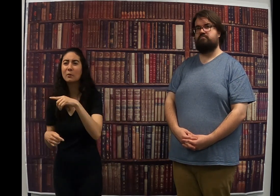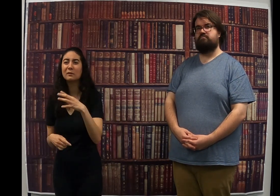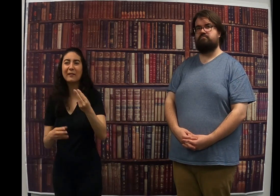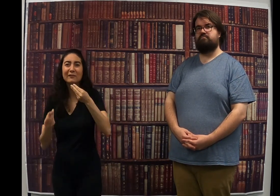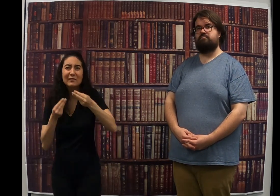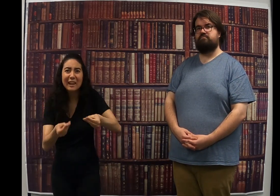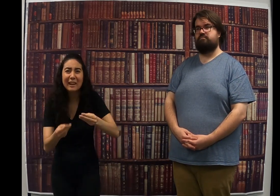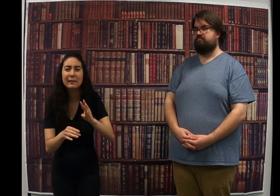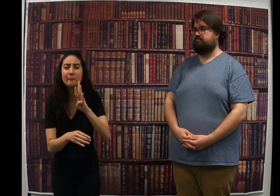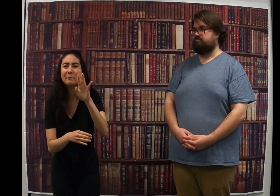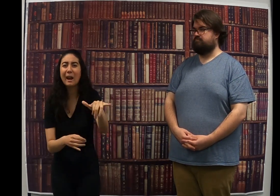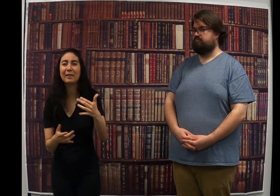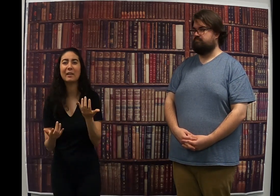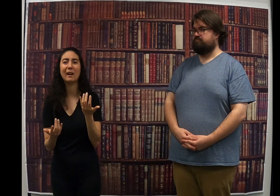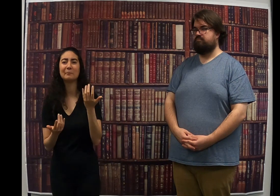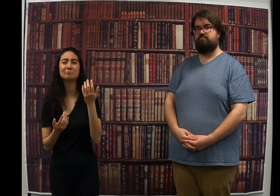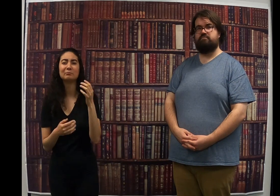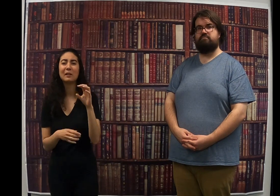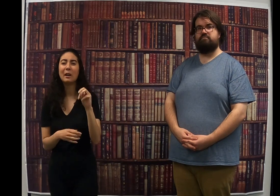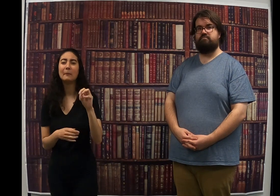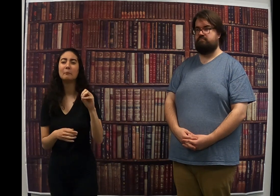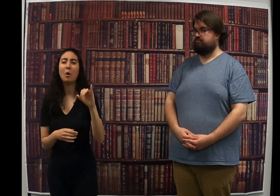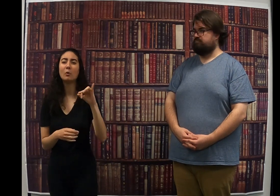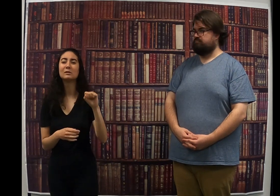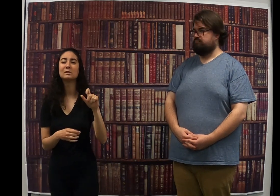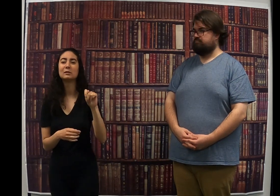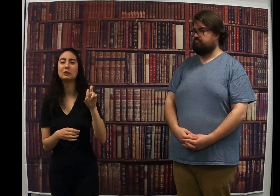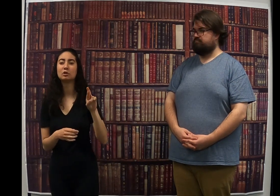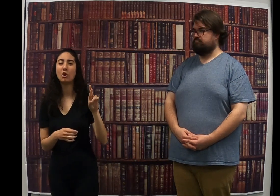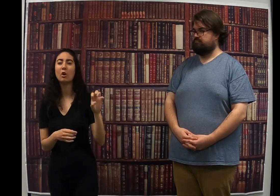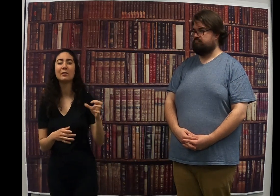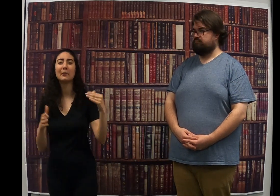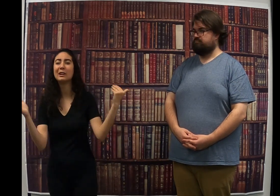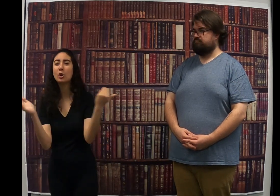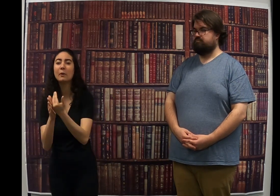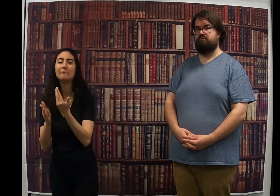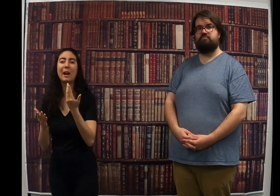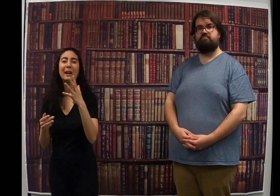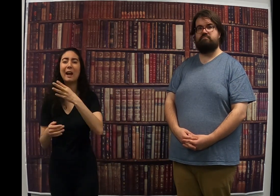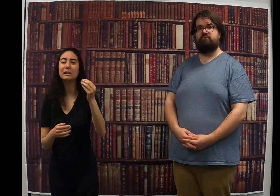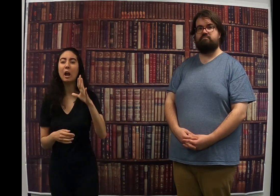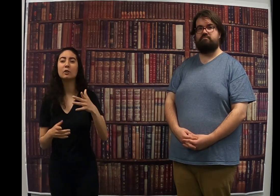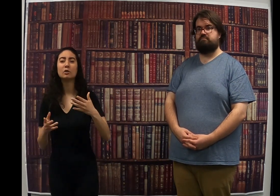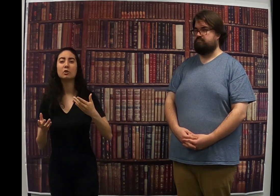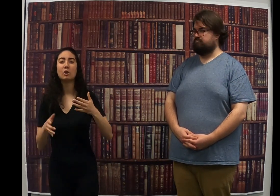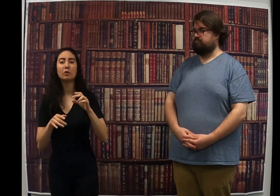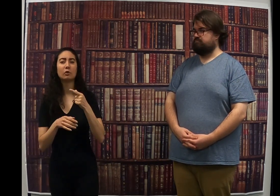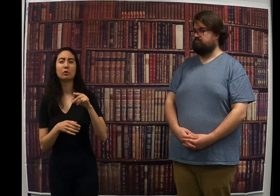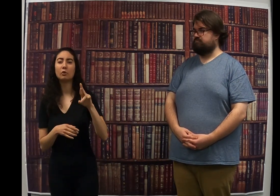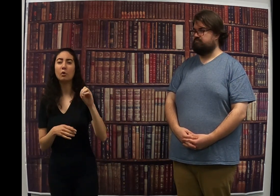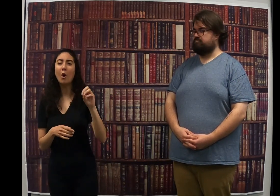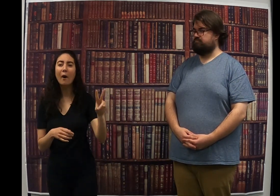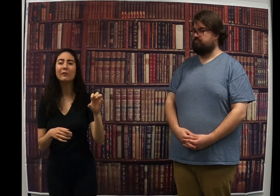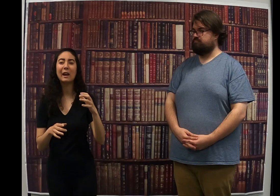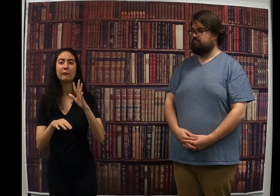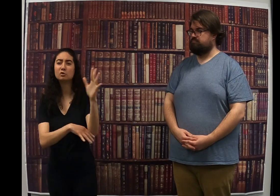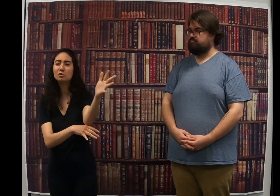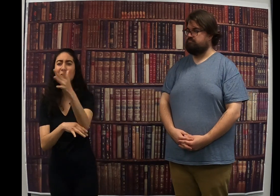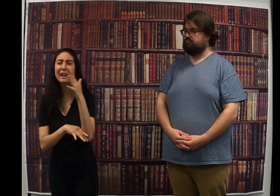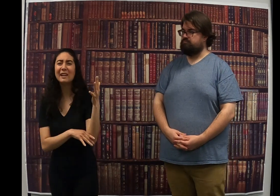Grass was around it, fed by the moisture nearby, and a grove of trees that prevented the sun from warming